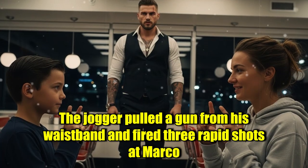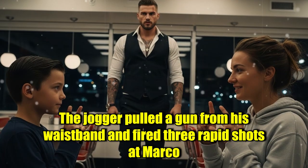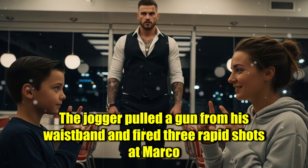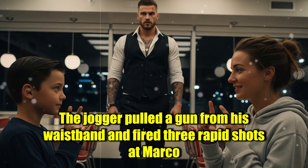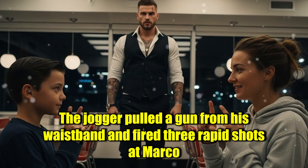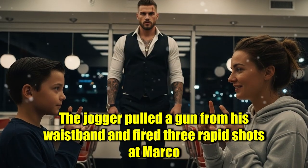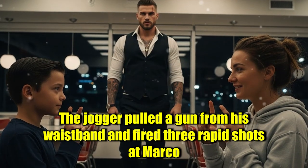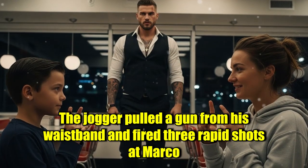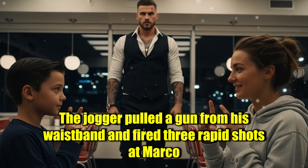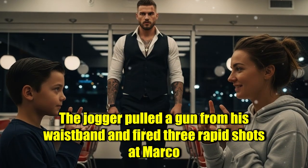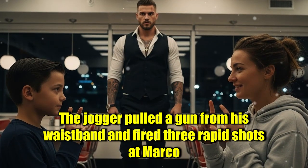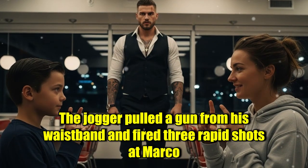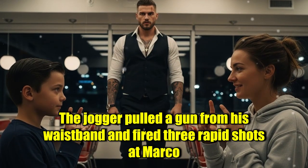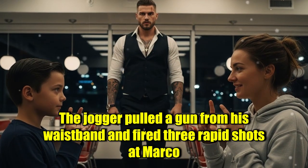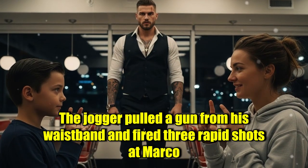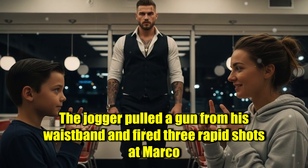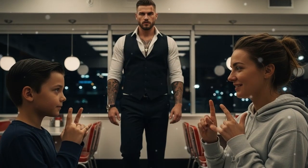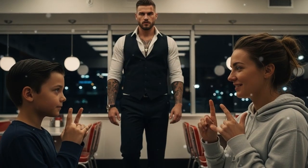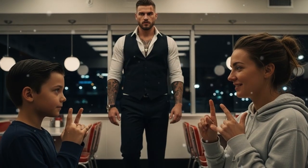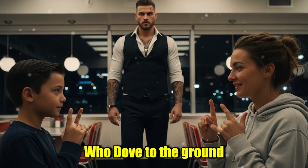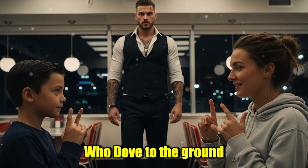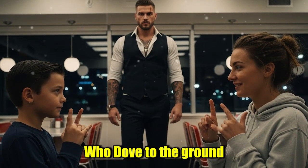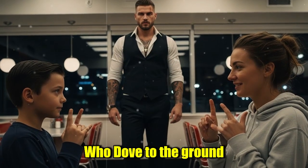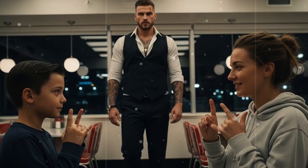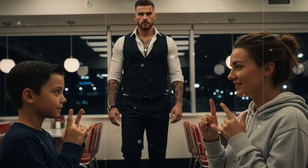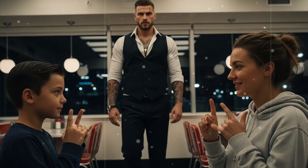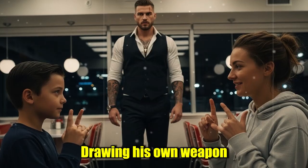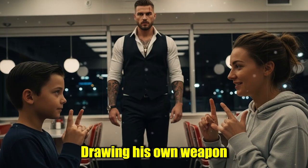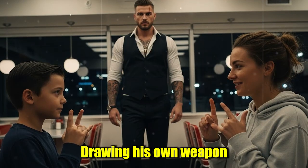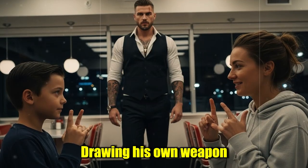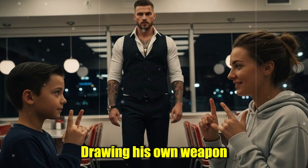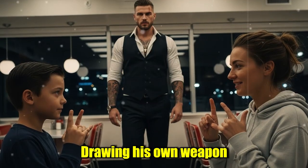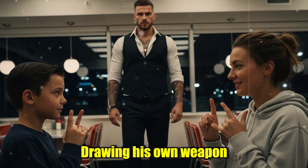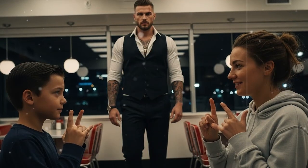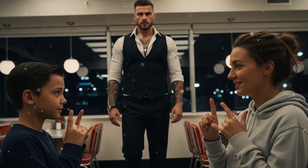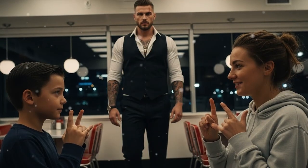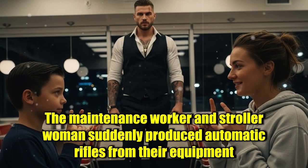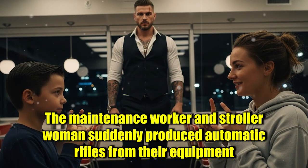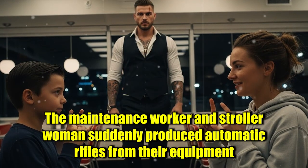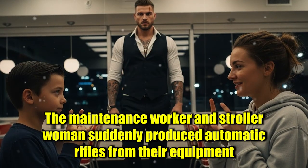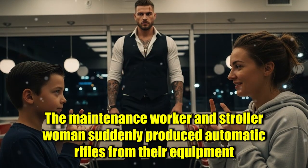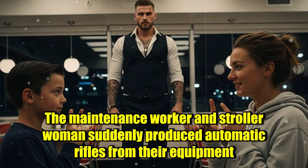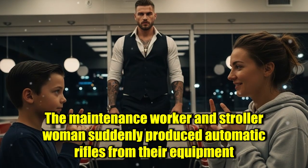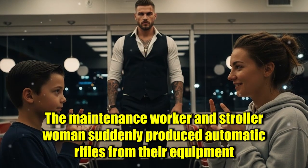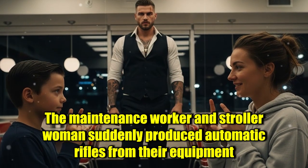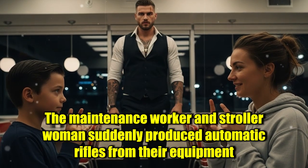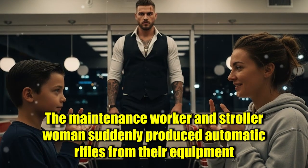waistband and fired 3 rapid shots at Marco, who dove to the ground, drawing his own weapon. The maintenance worker and stroller